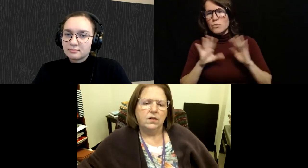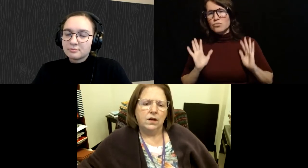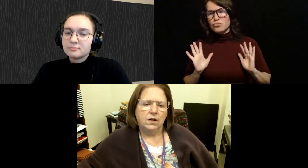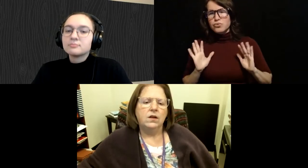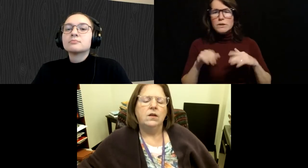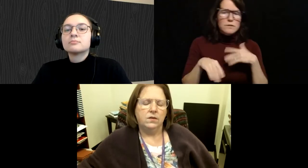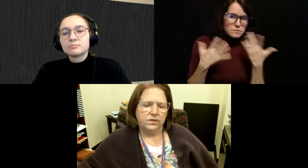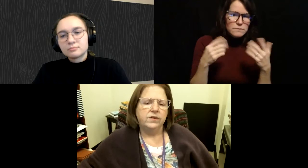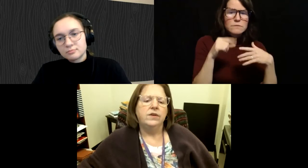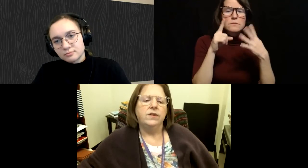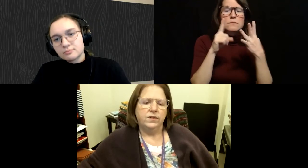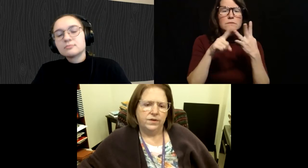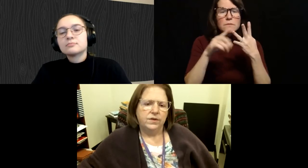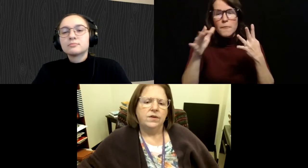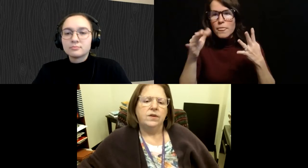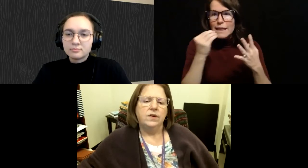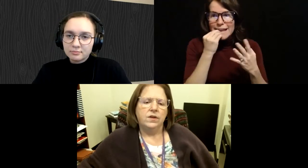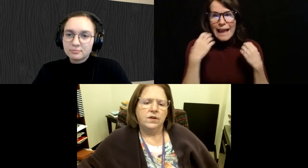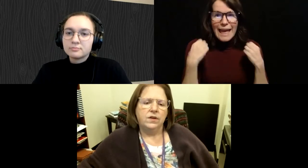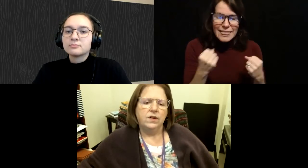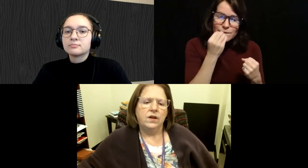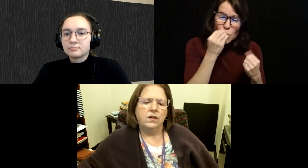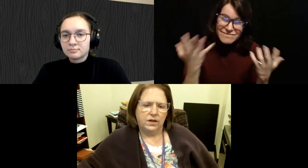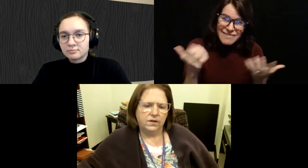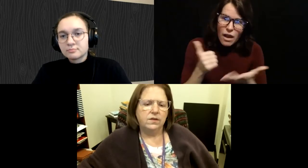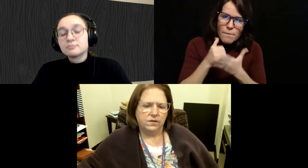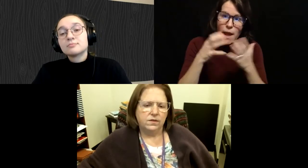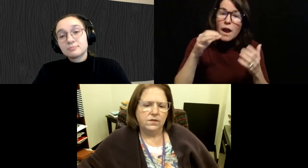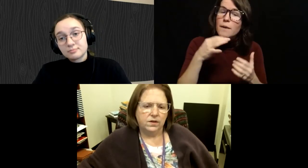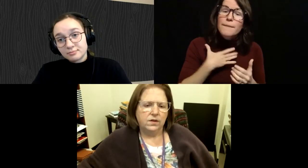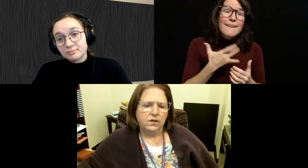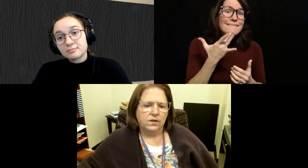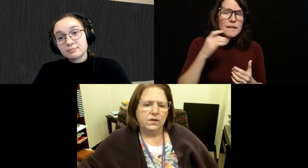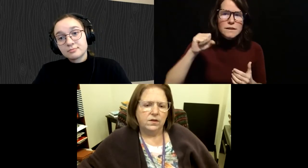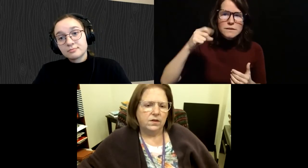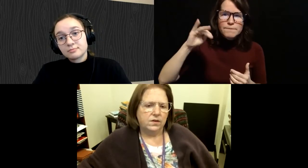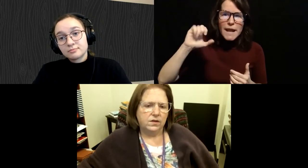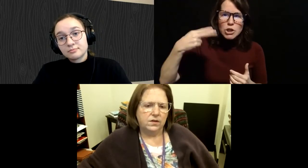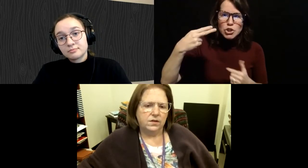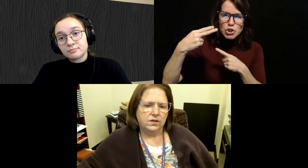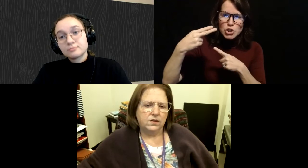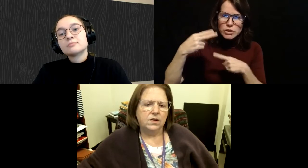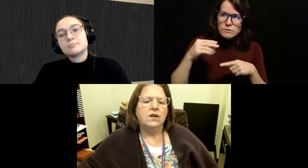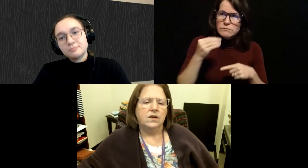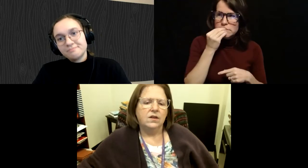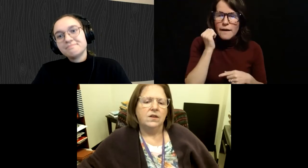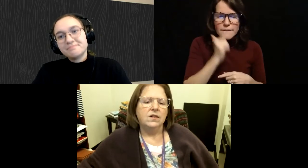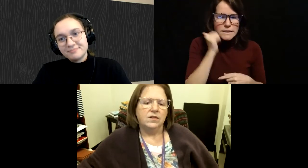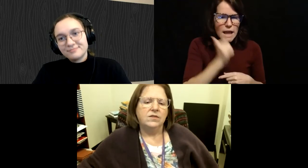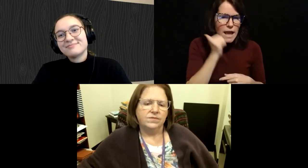So I have to, you know, break after 10 minutes of reading. I also need to eat healthy. I love spinach. Love